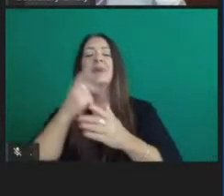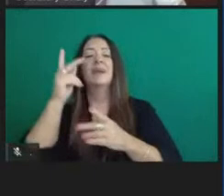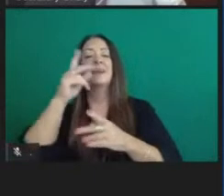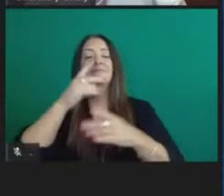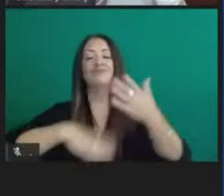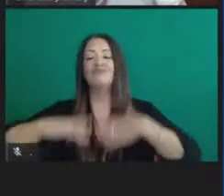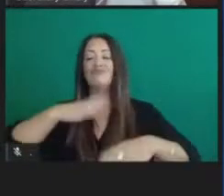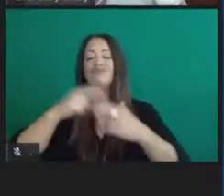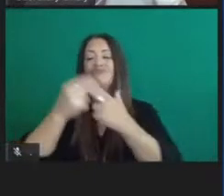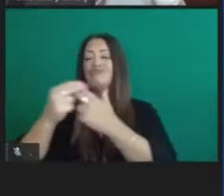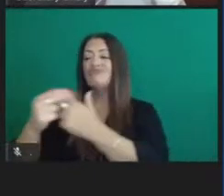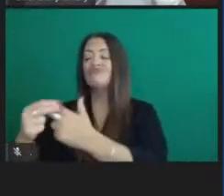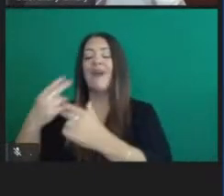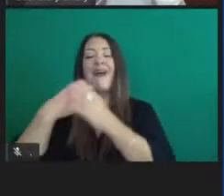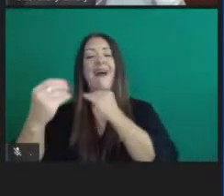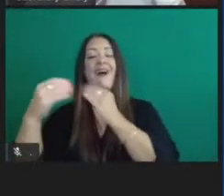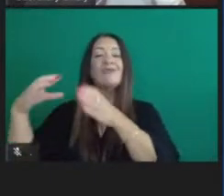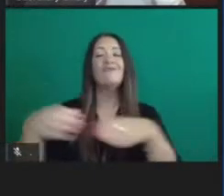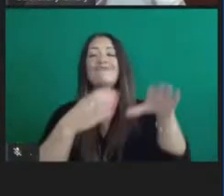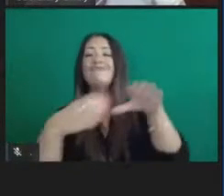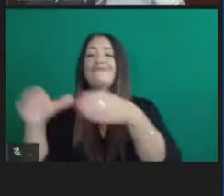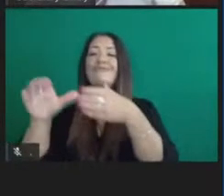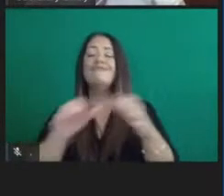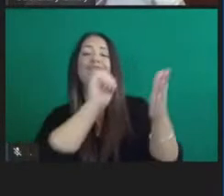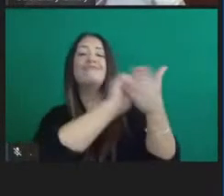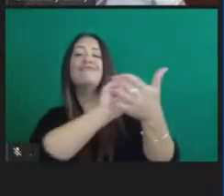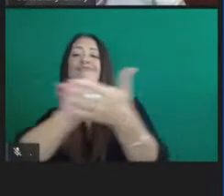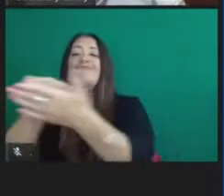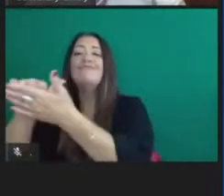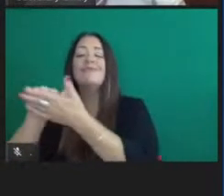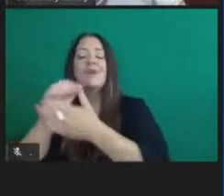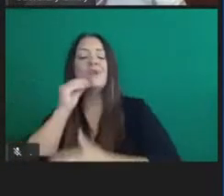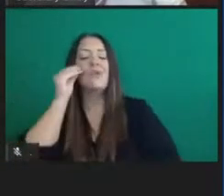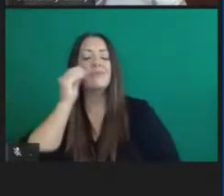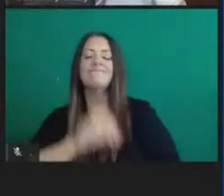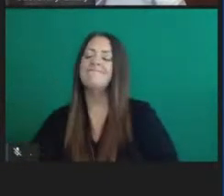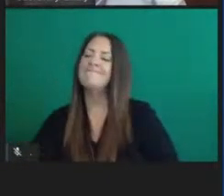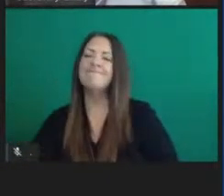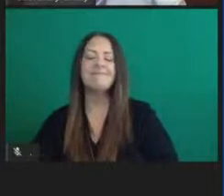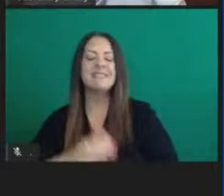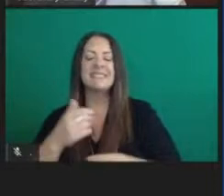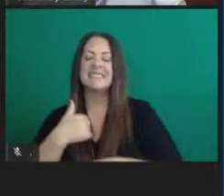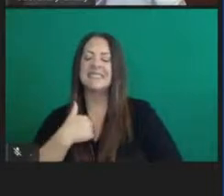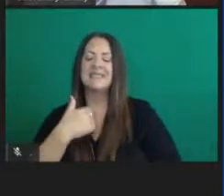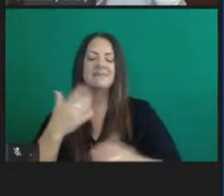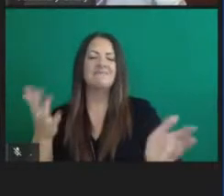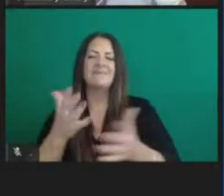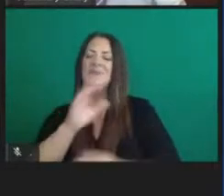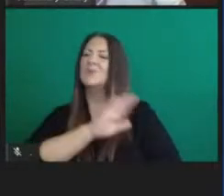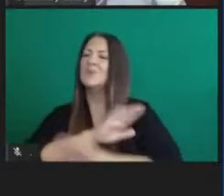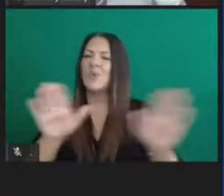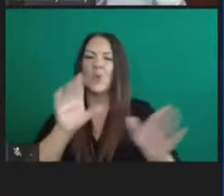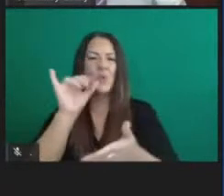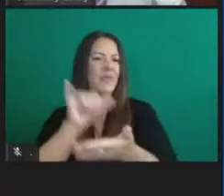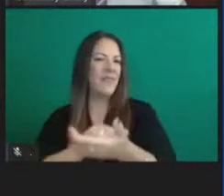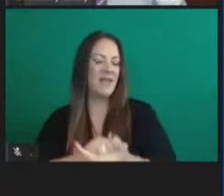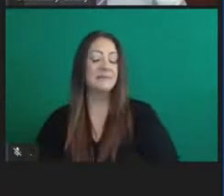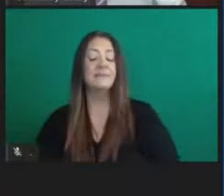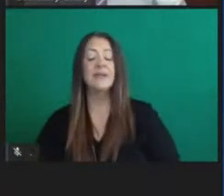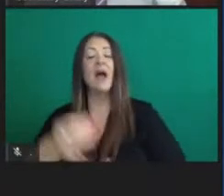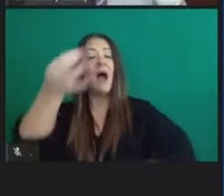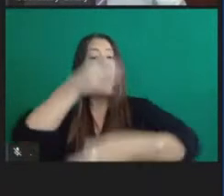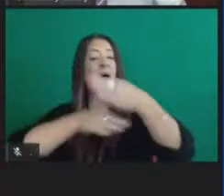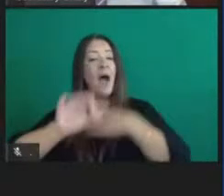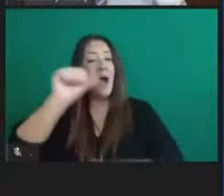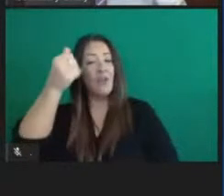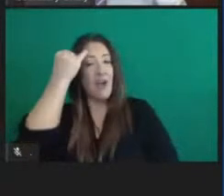risk of spreading COVID and are therefore strongly discouraged. And we suggest families, given this,